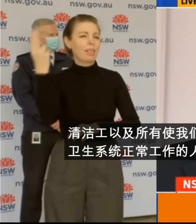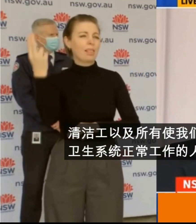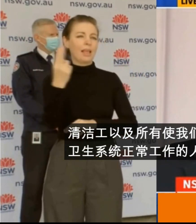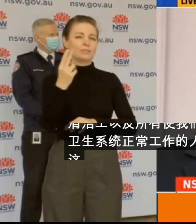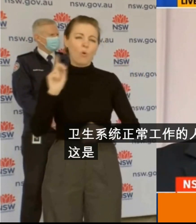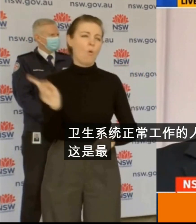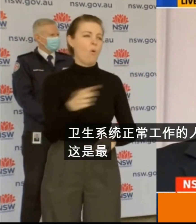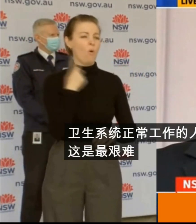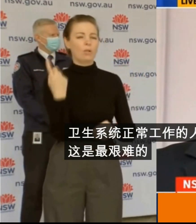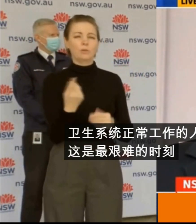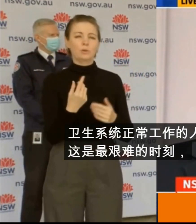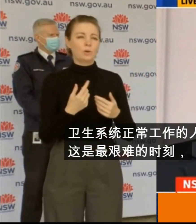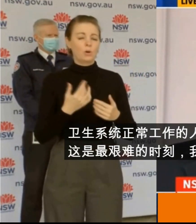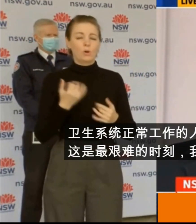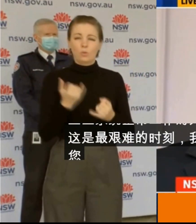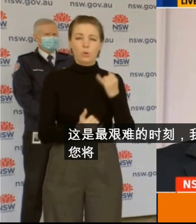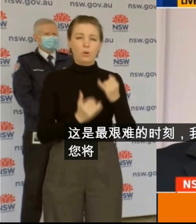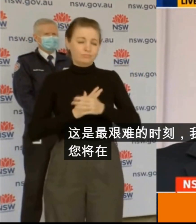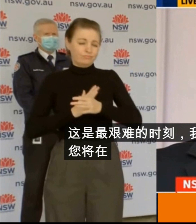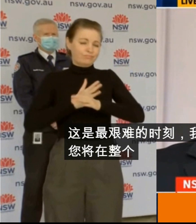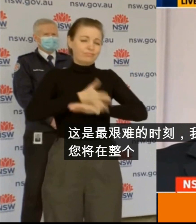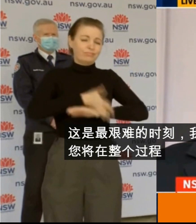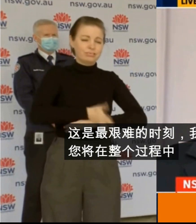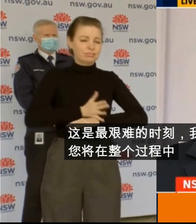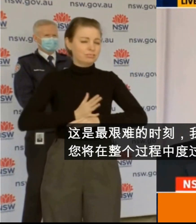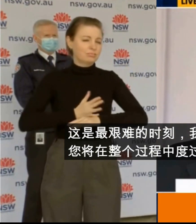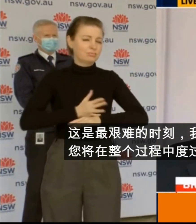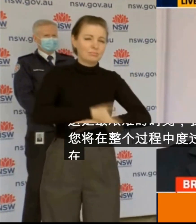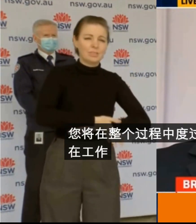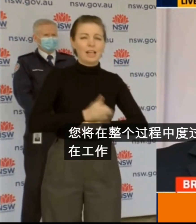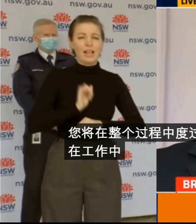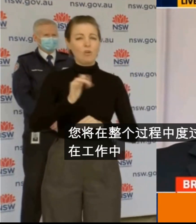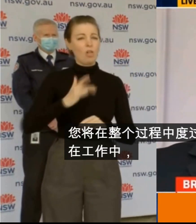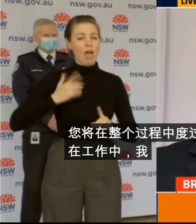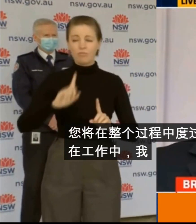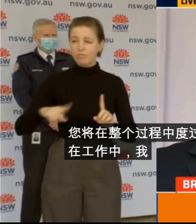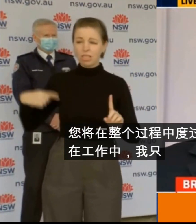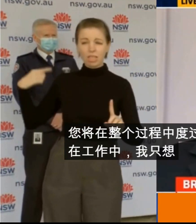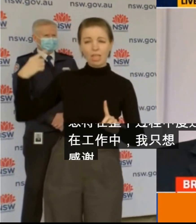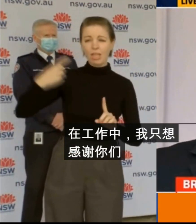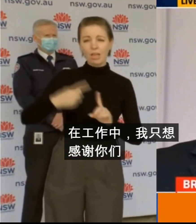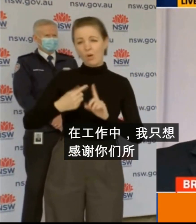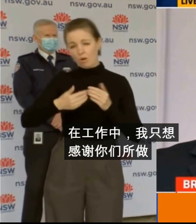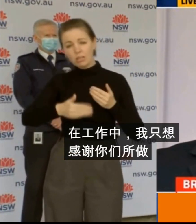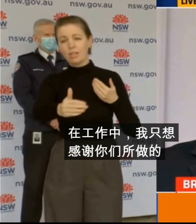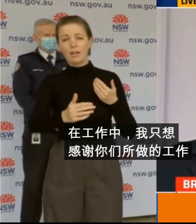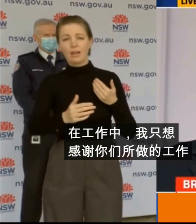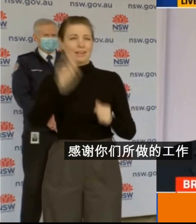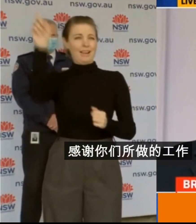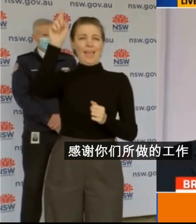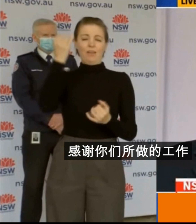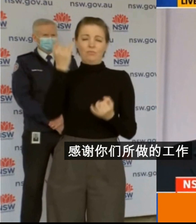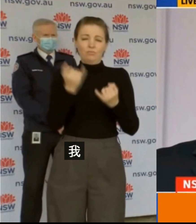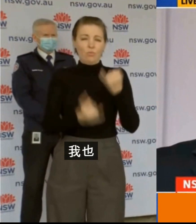work. This is the toughest time, I'm sure, that you will have in your entire lives in terms of working, and I just want to thank you all for the work